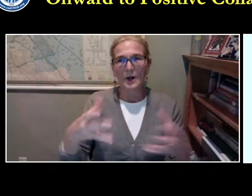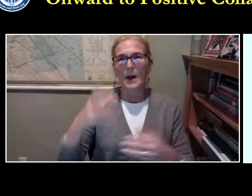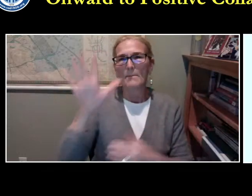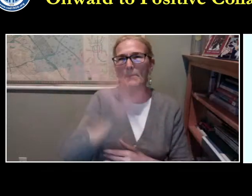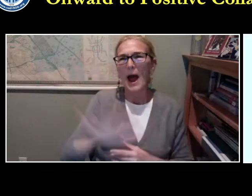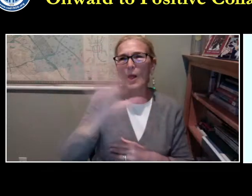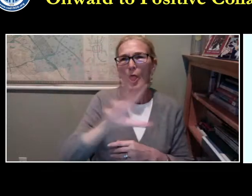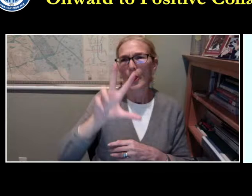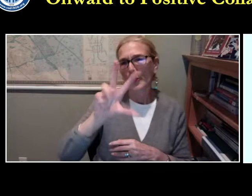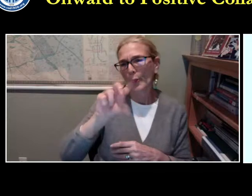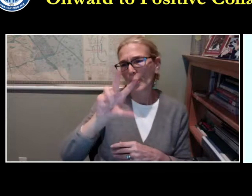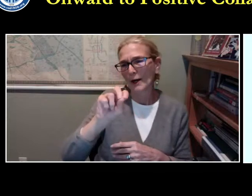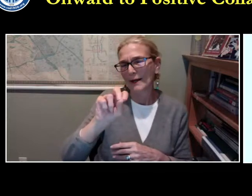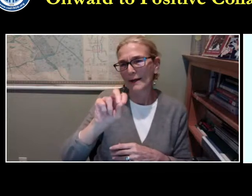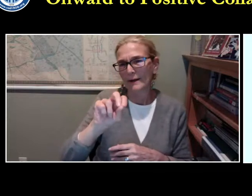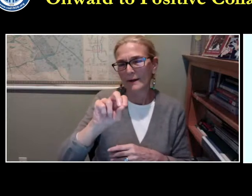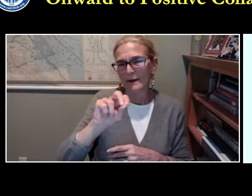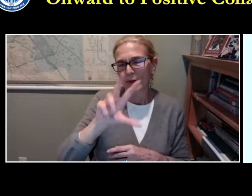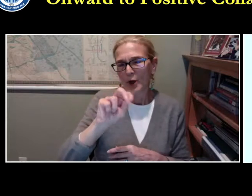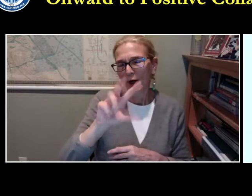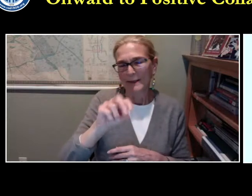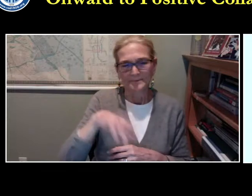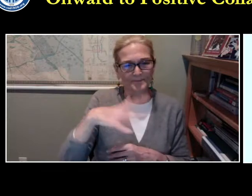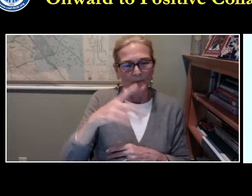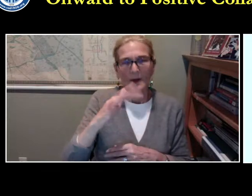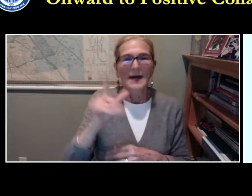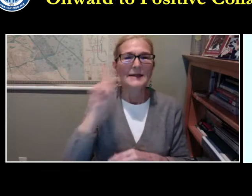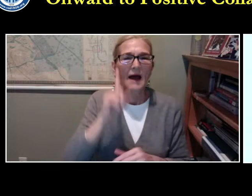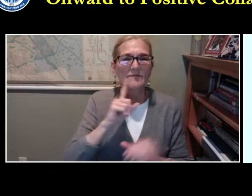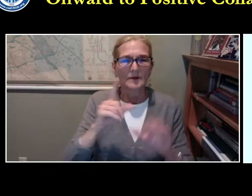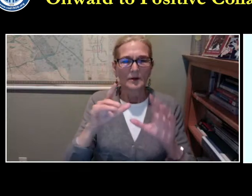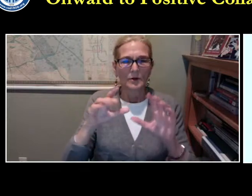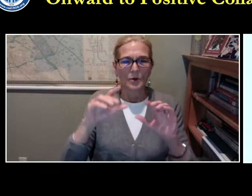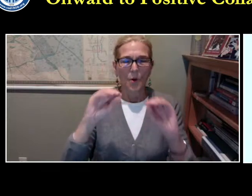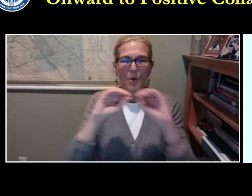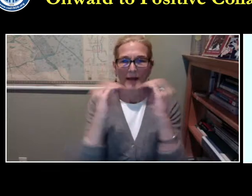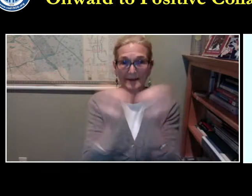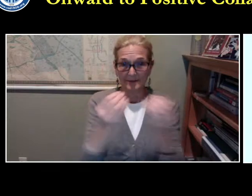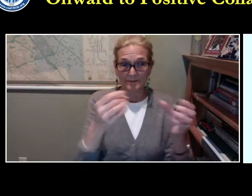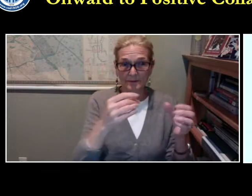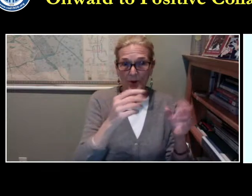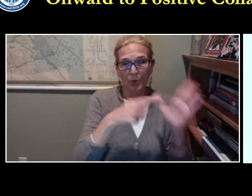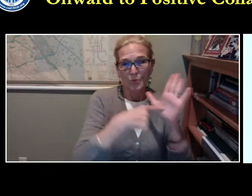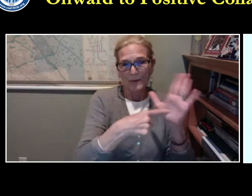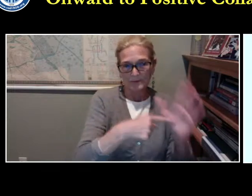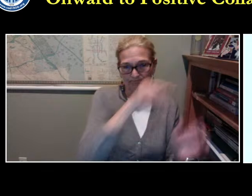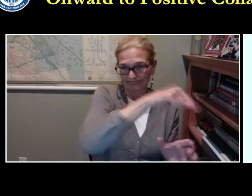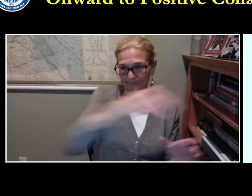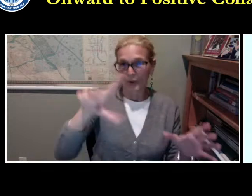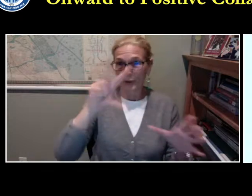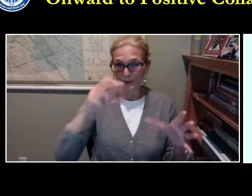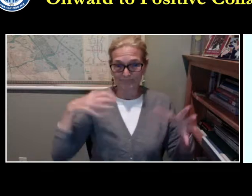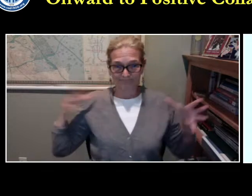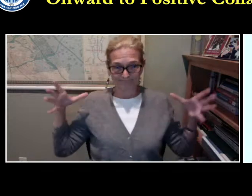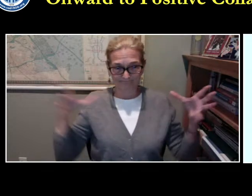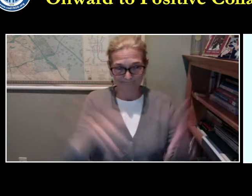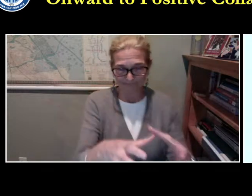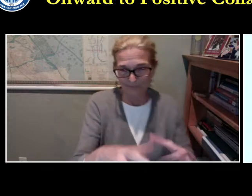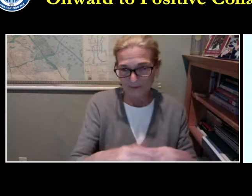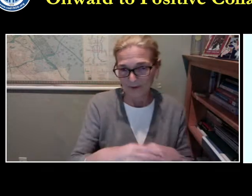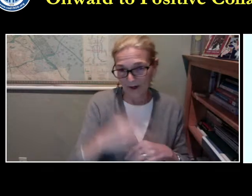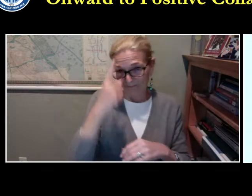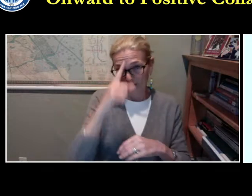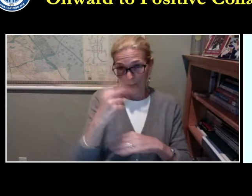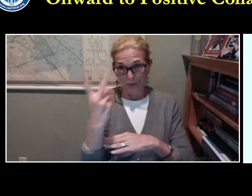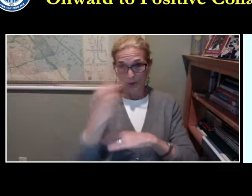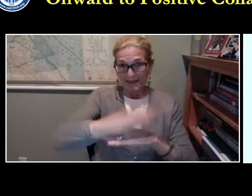community. Now, in 2012, there was a symposium of about 30 deaf organizations,